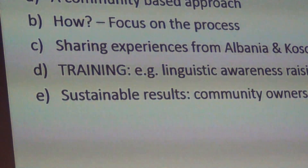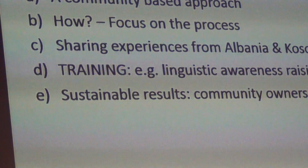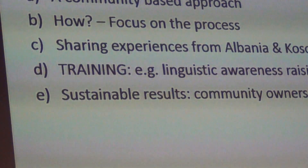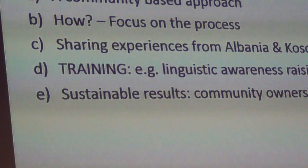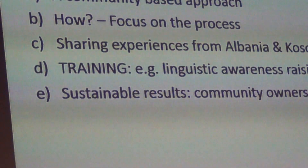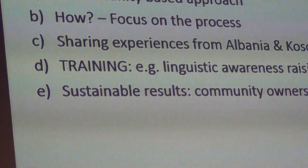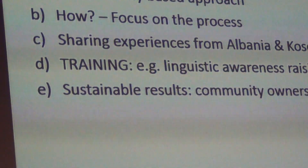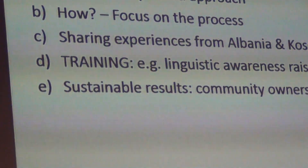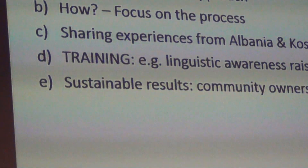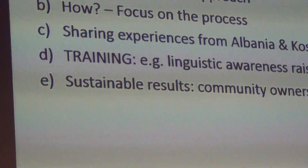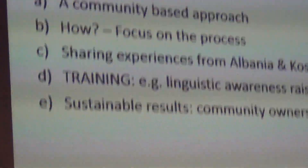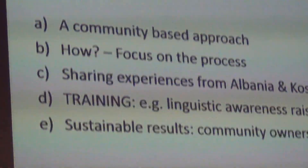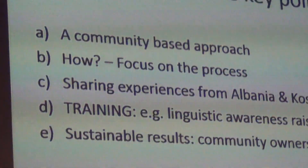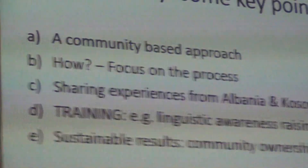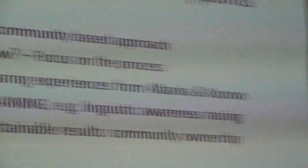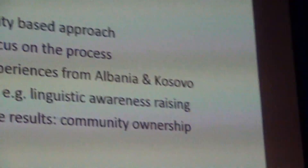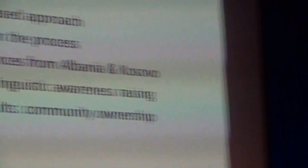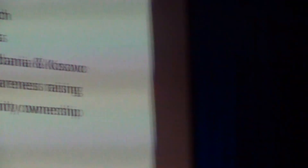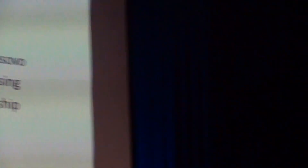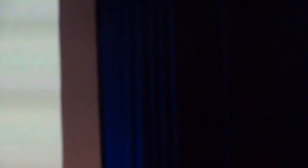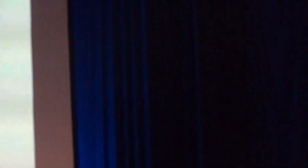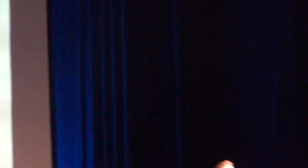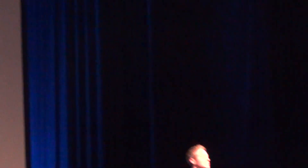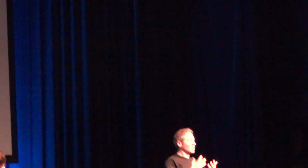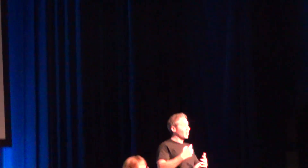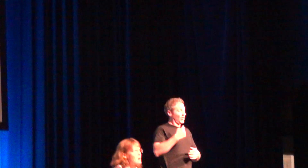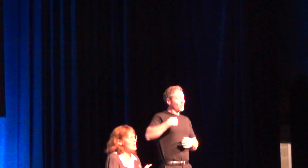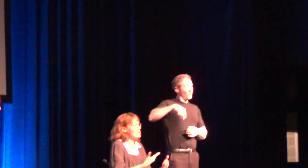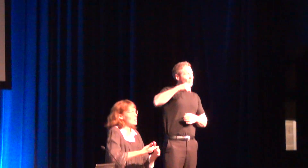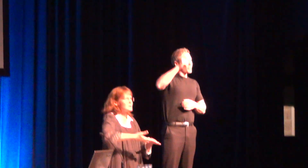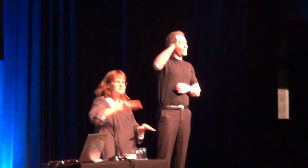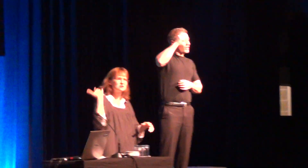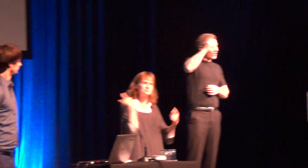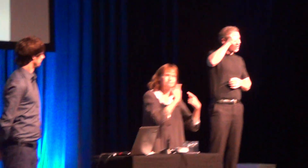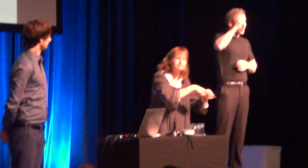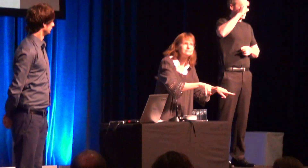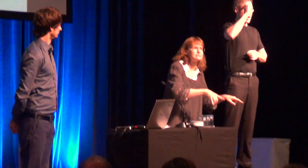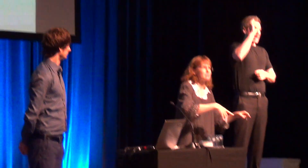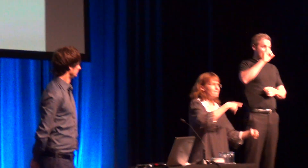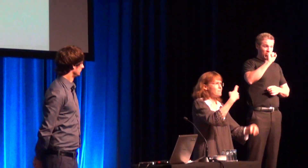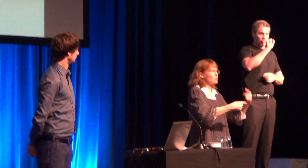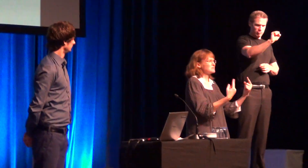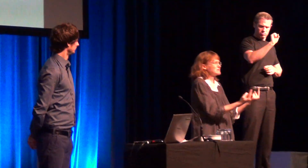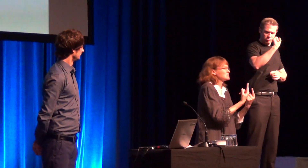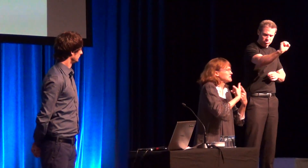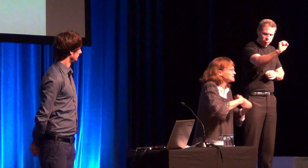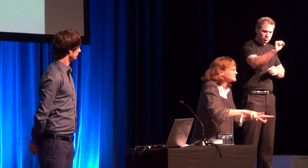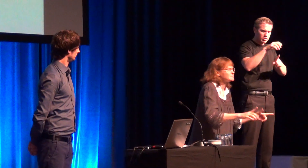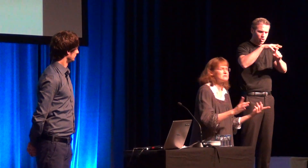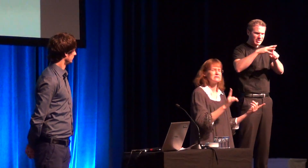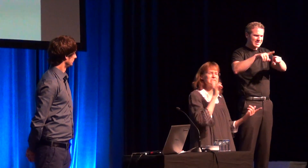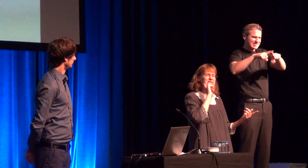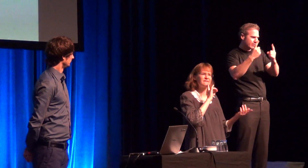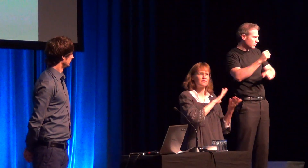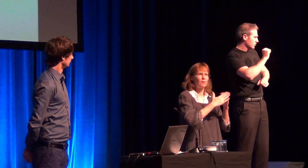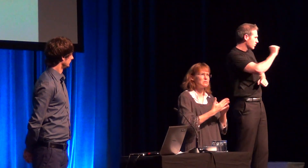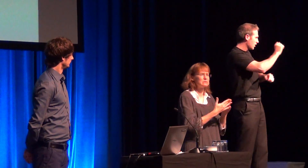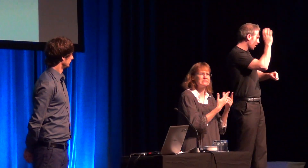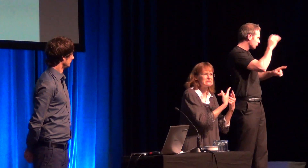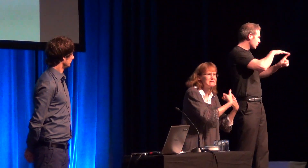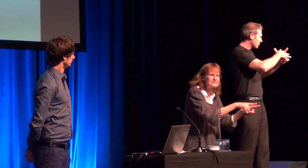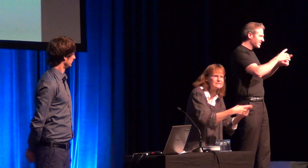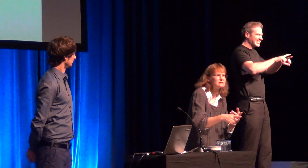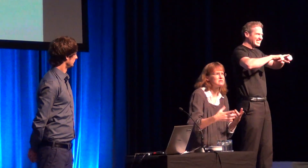And we do know that each country has its own context. Some are geographically larger, some are smaller, some have